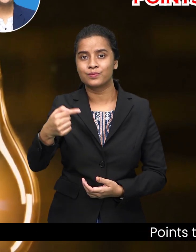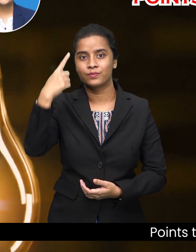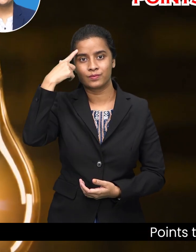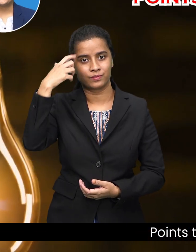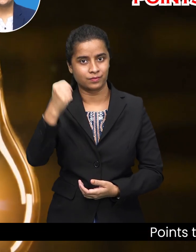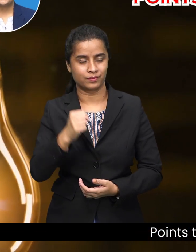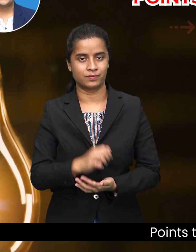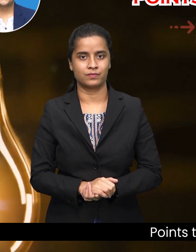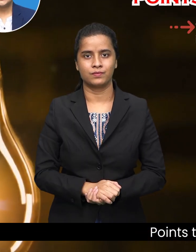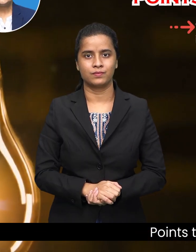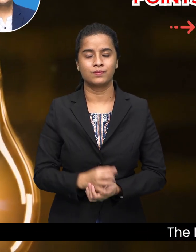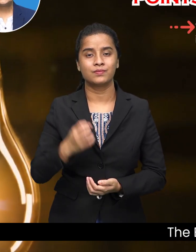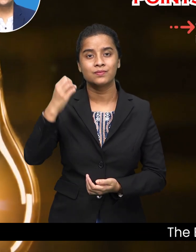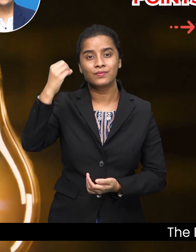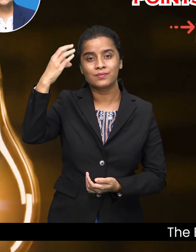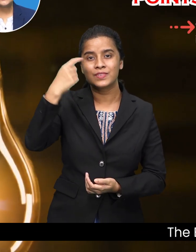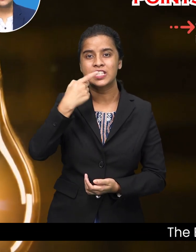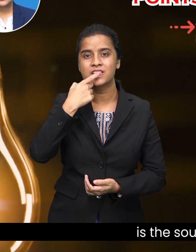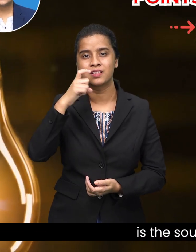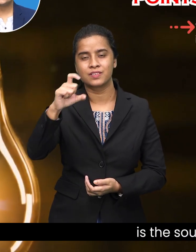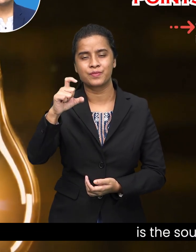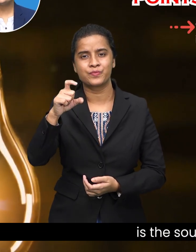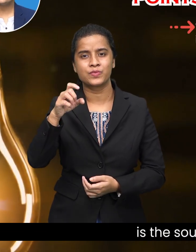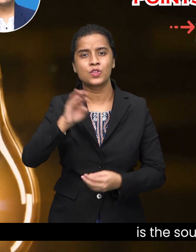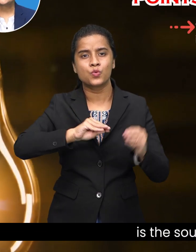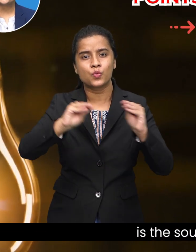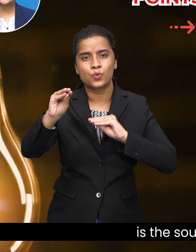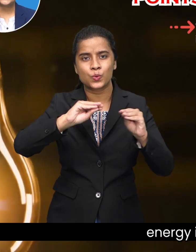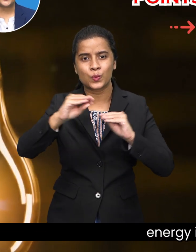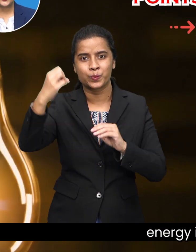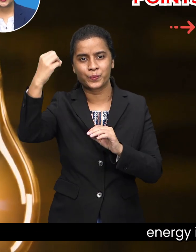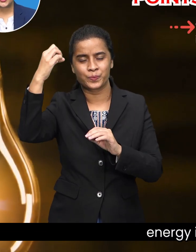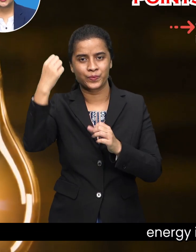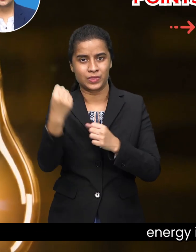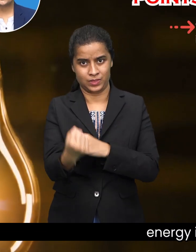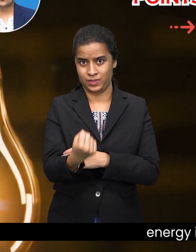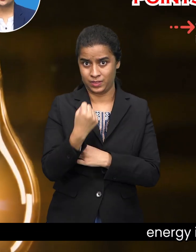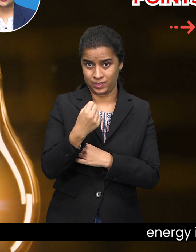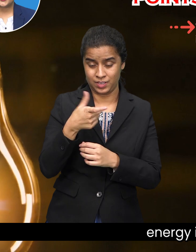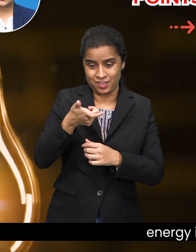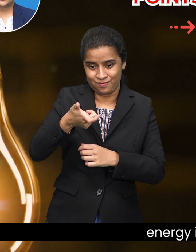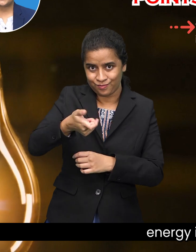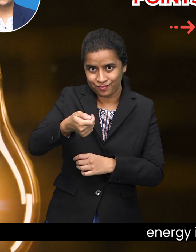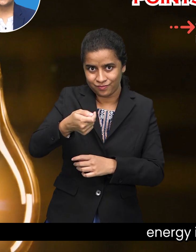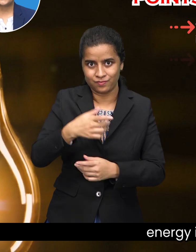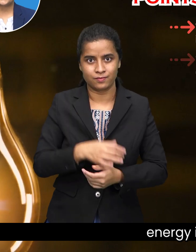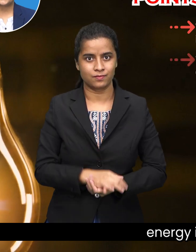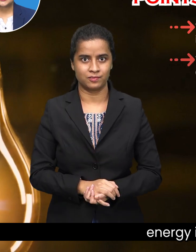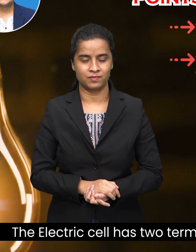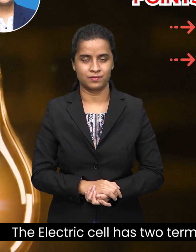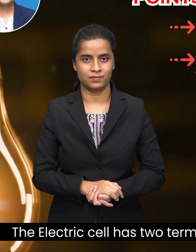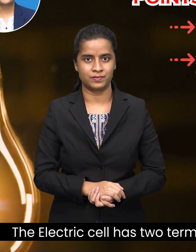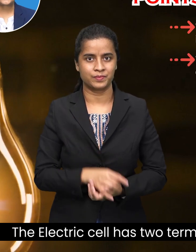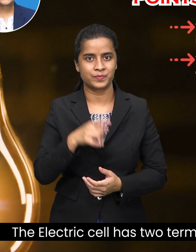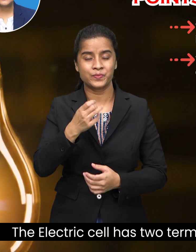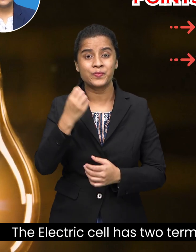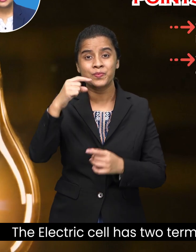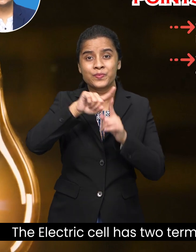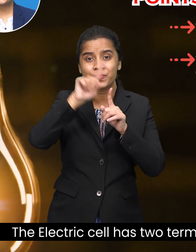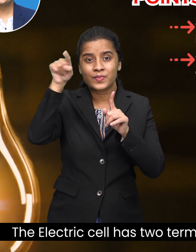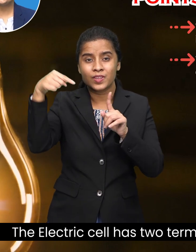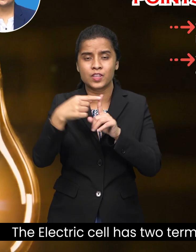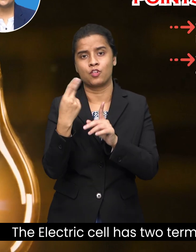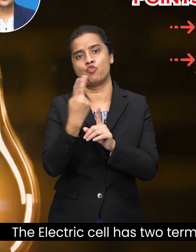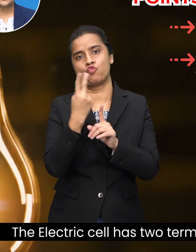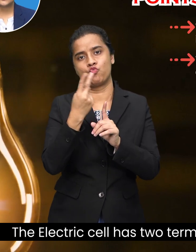Points to remember. The electric cell is the source of electrical energy in a torchlight. The electric cell